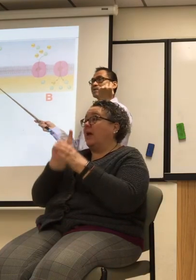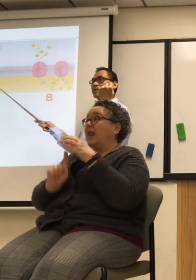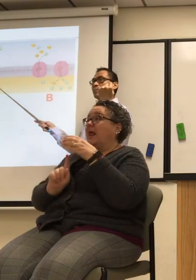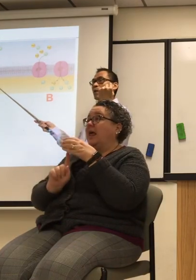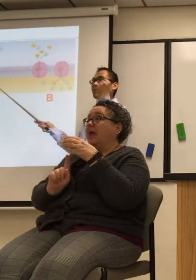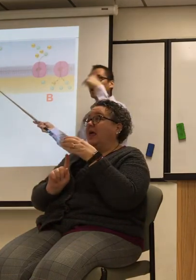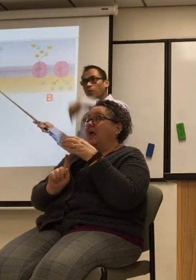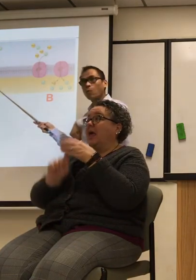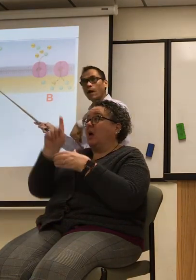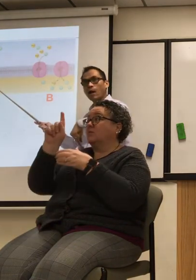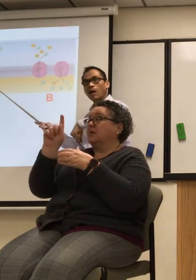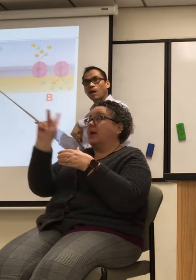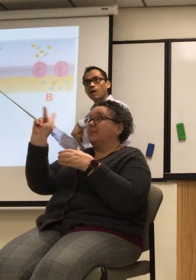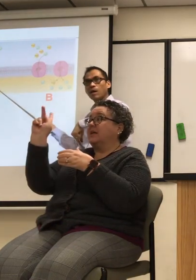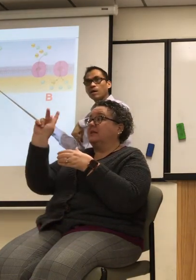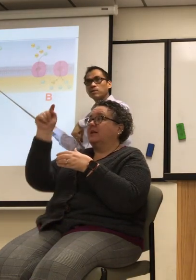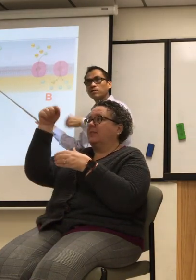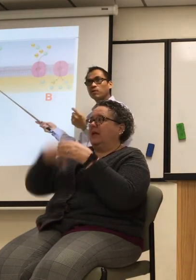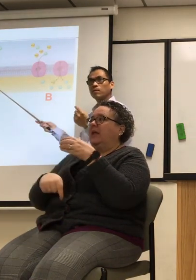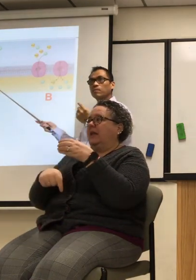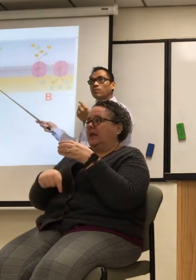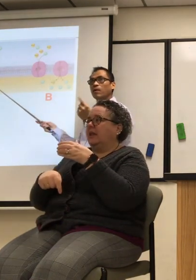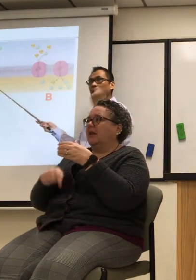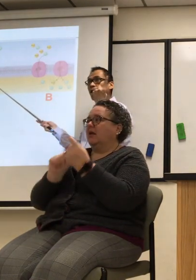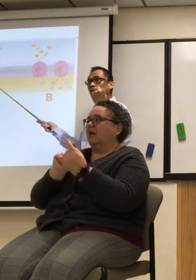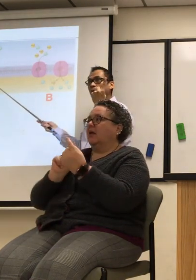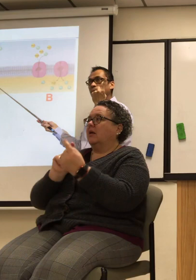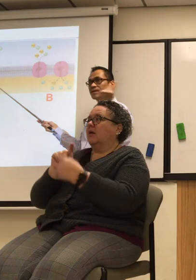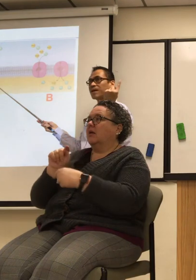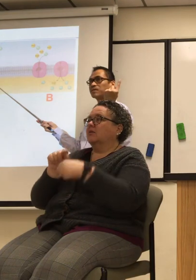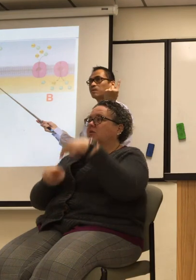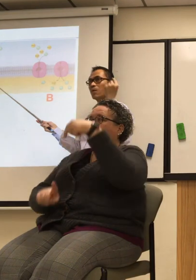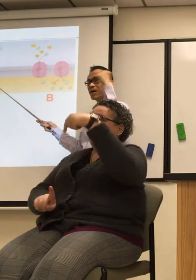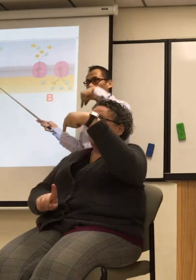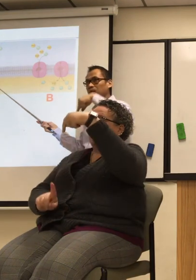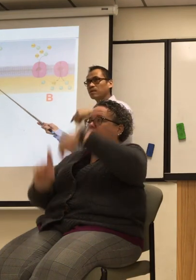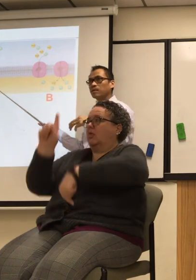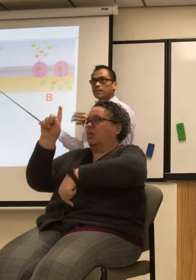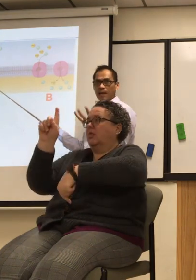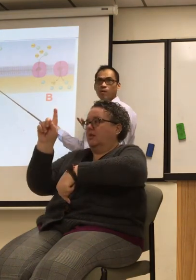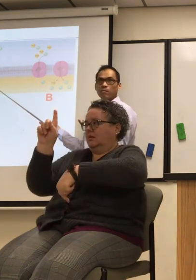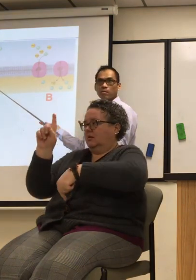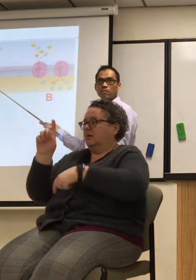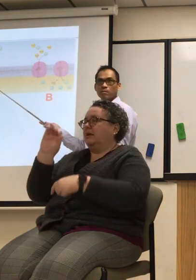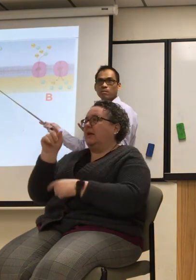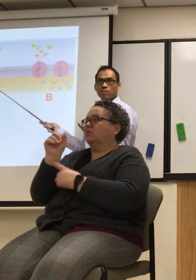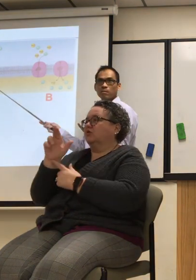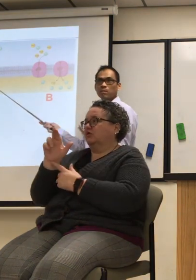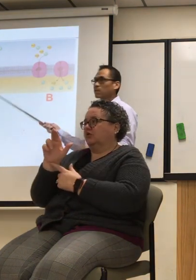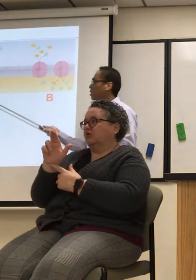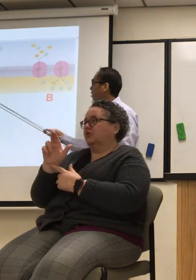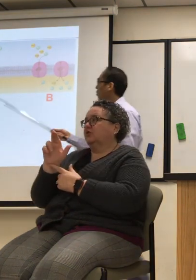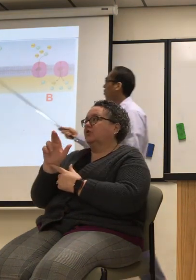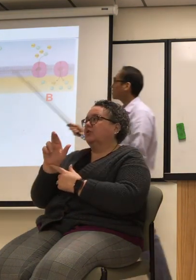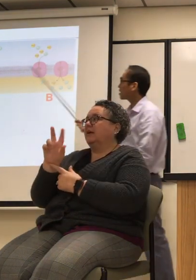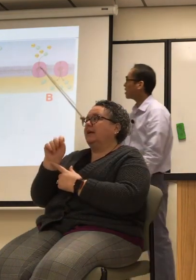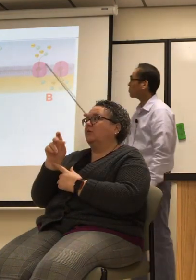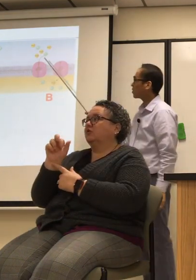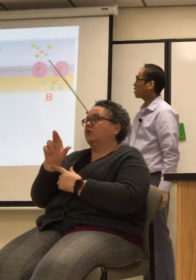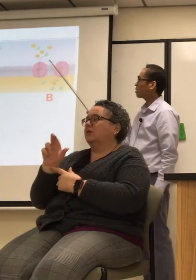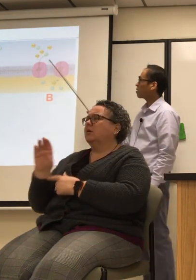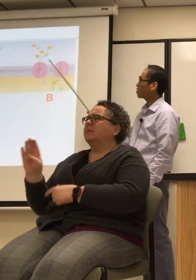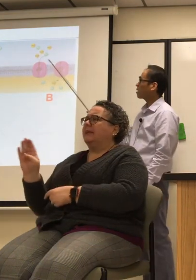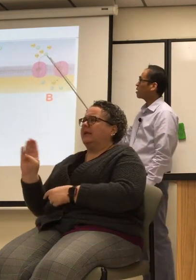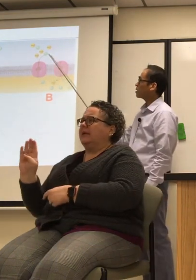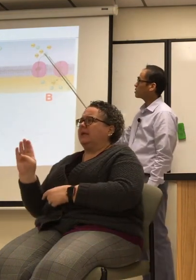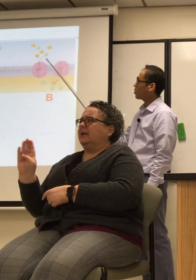then potassium went the other way. Sodium went out, potassium went in. Counter. But what was the case